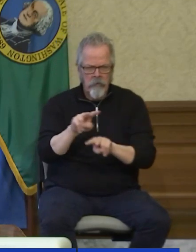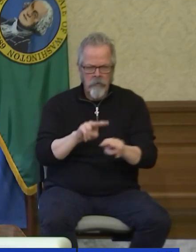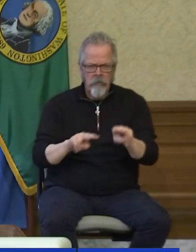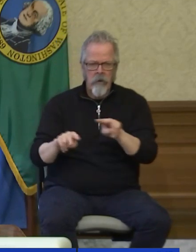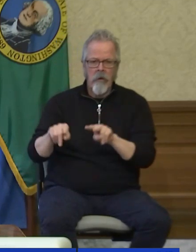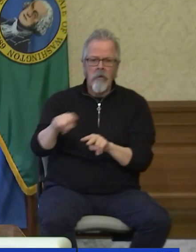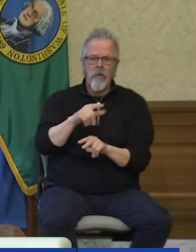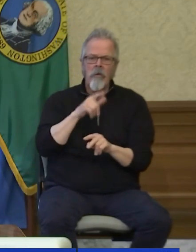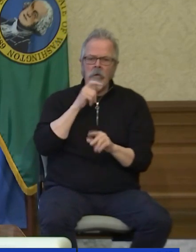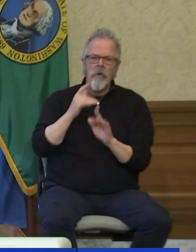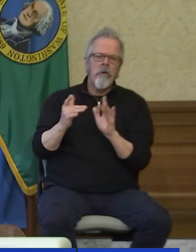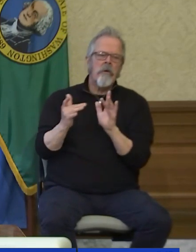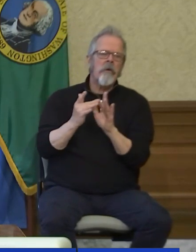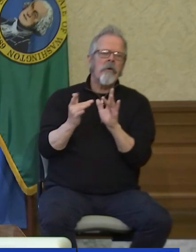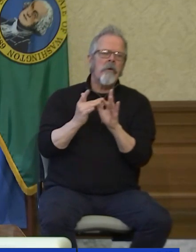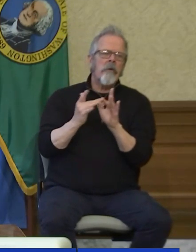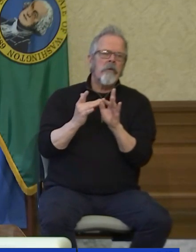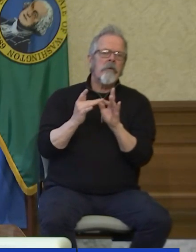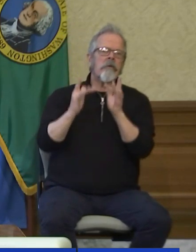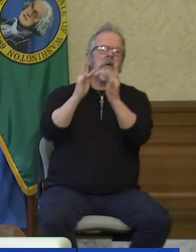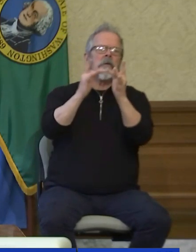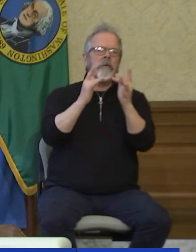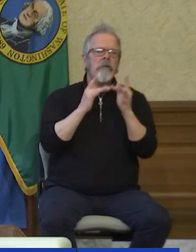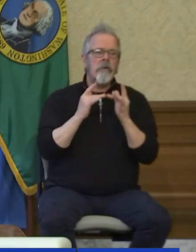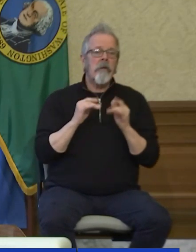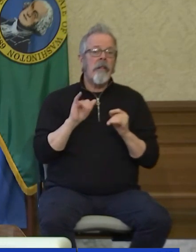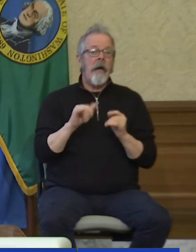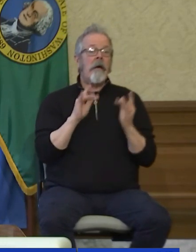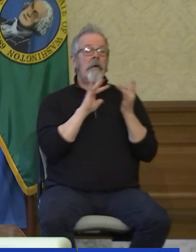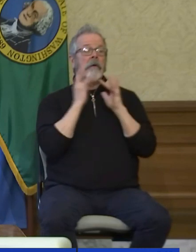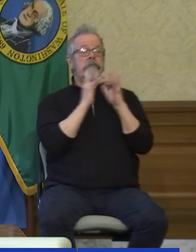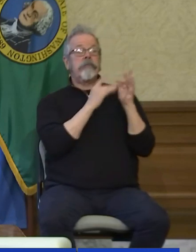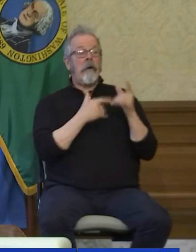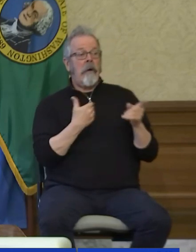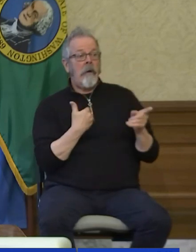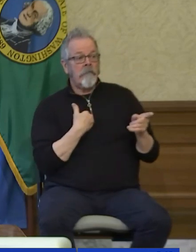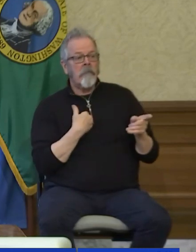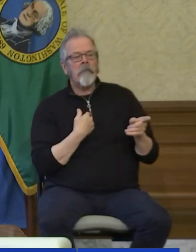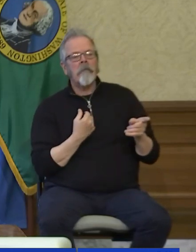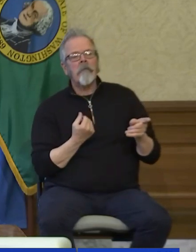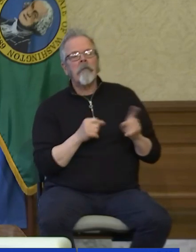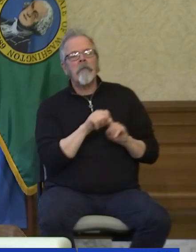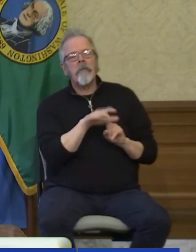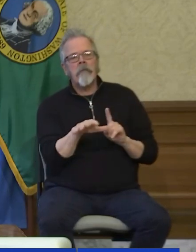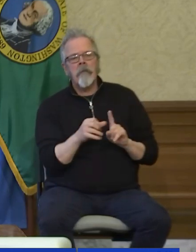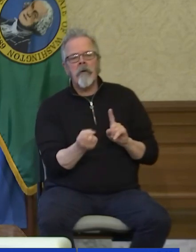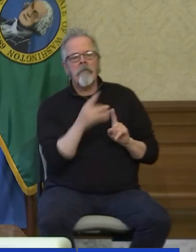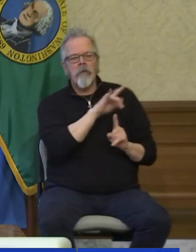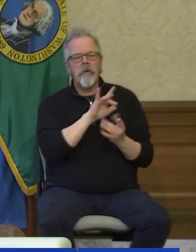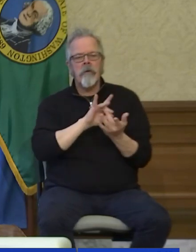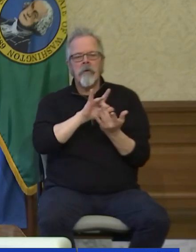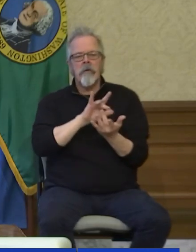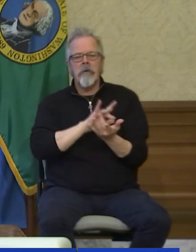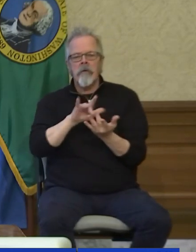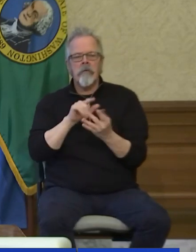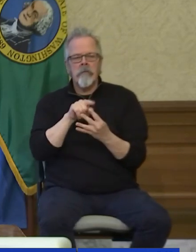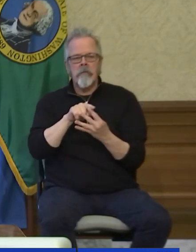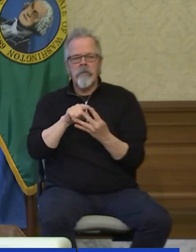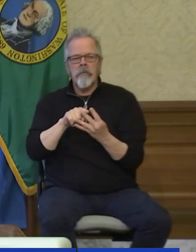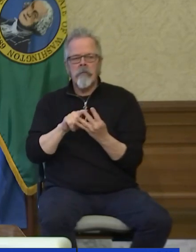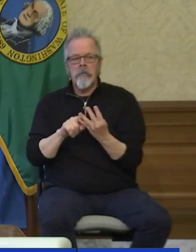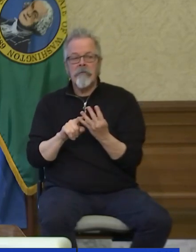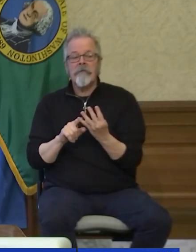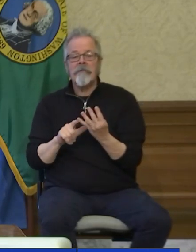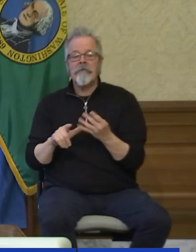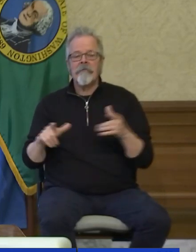contacted need a test and make sure that we isolate the people that in fact are tested positive